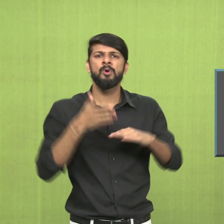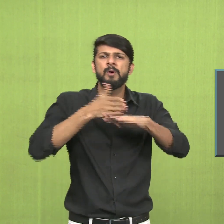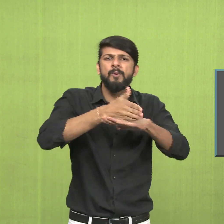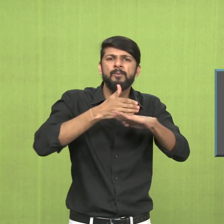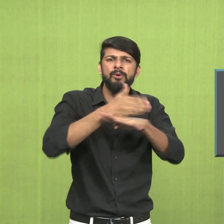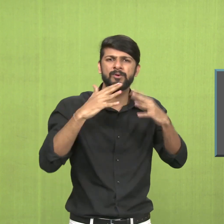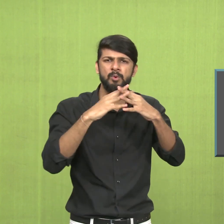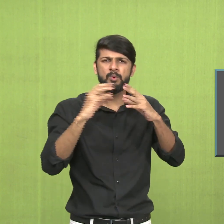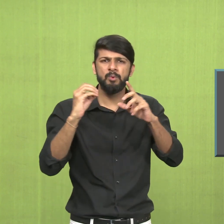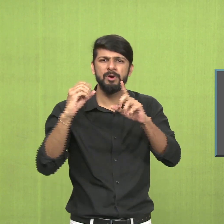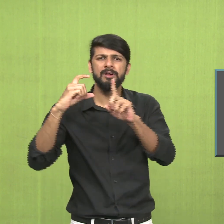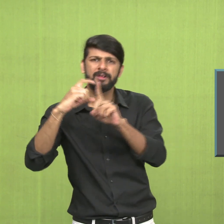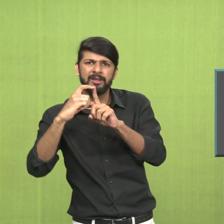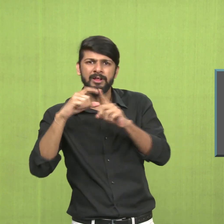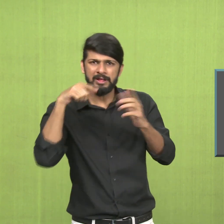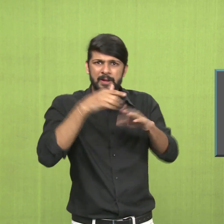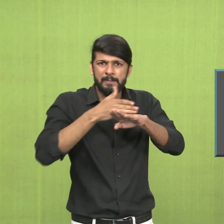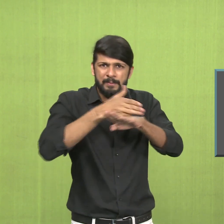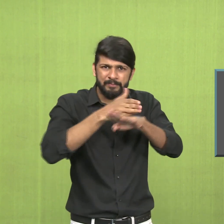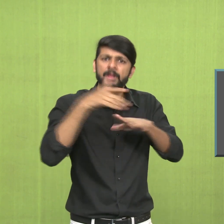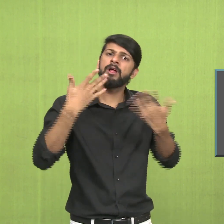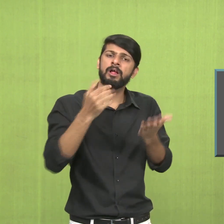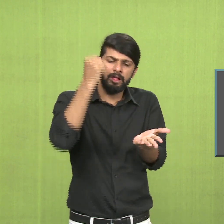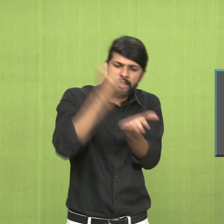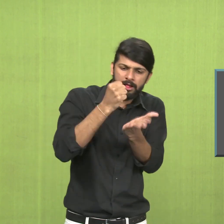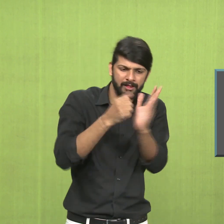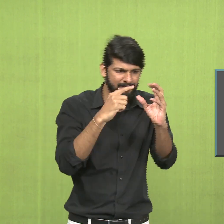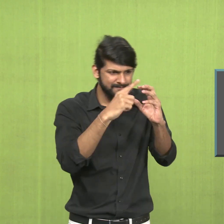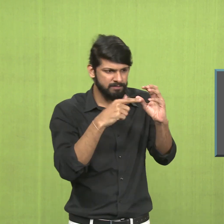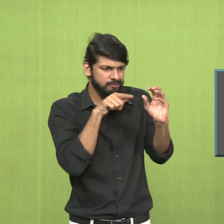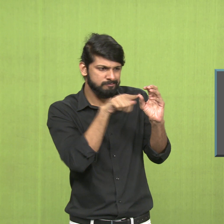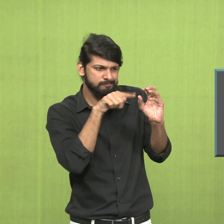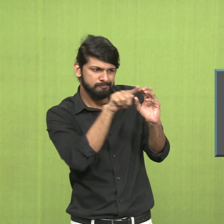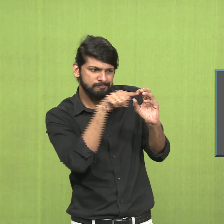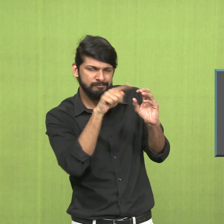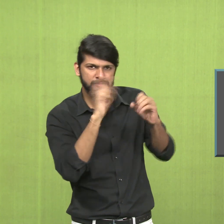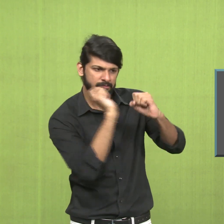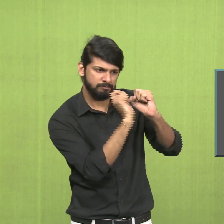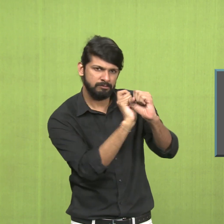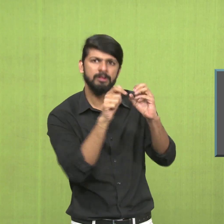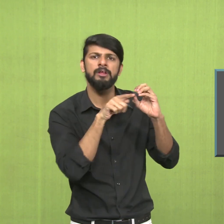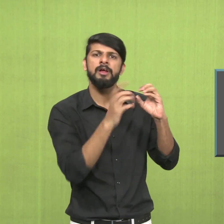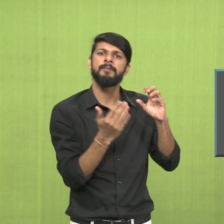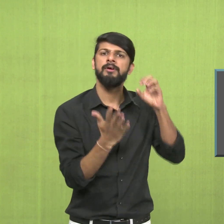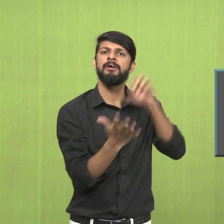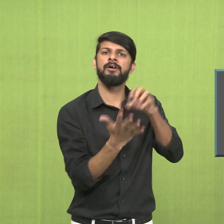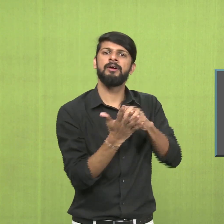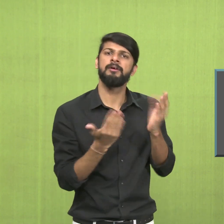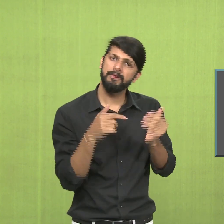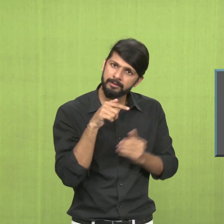fauna related designs and motifs. Then you have wooden blocks which are also engraved or carved